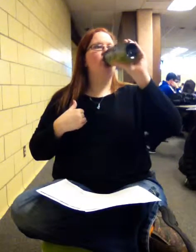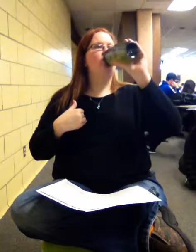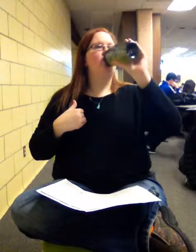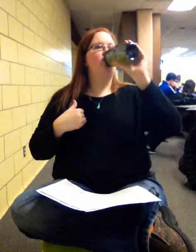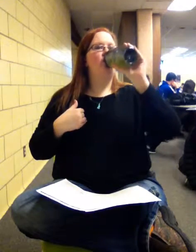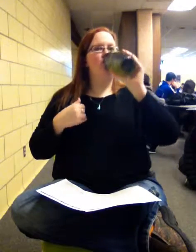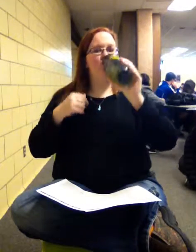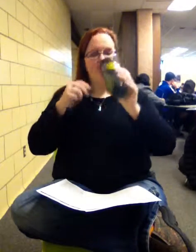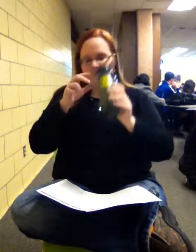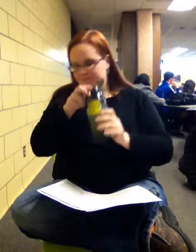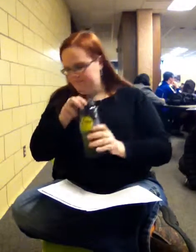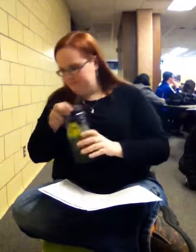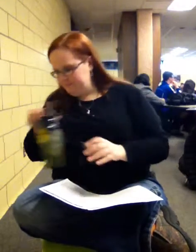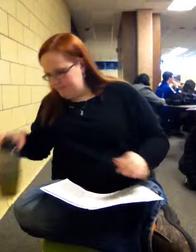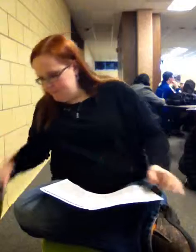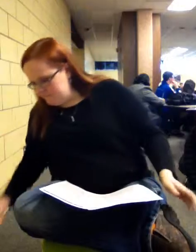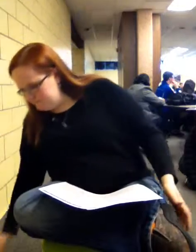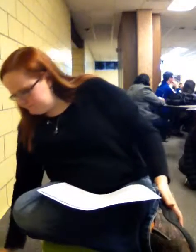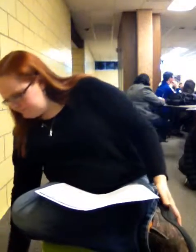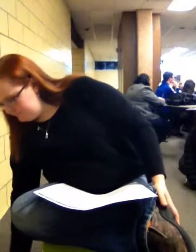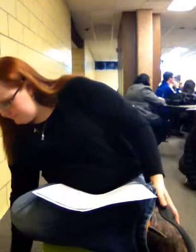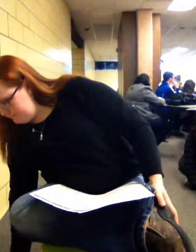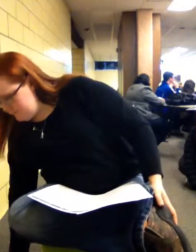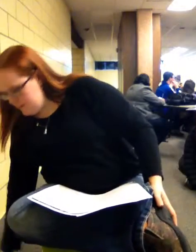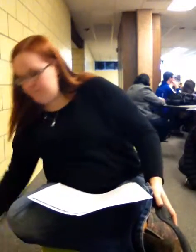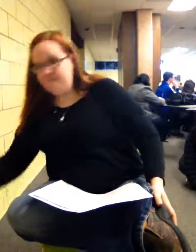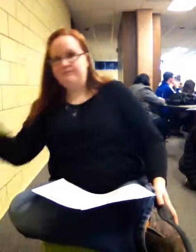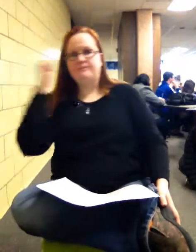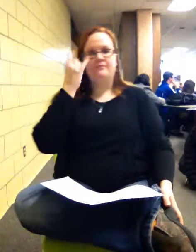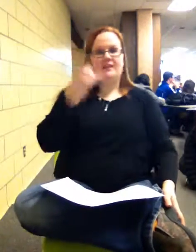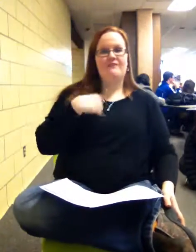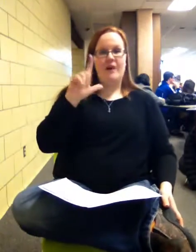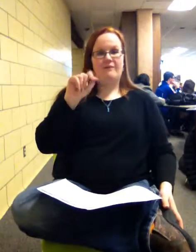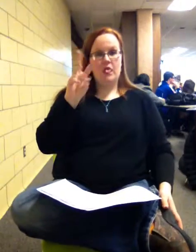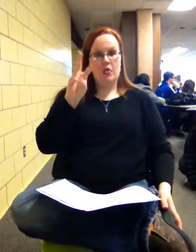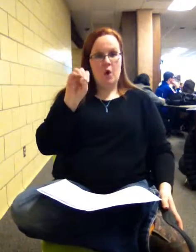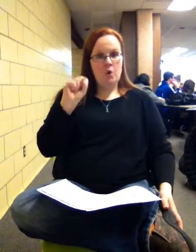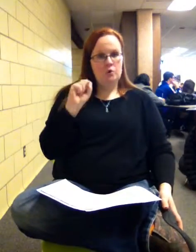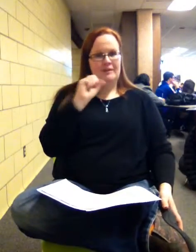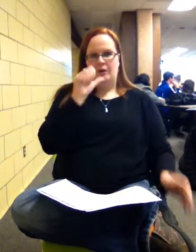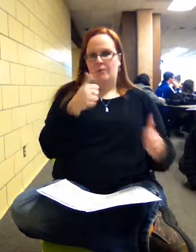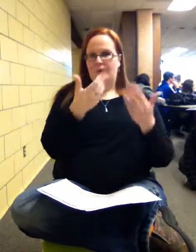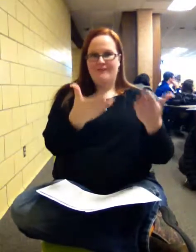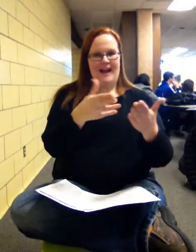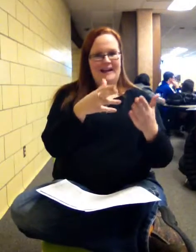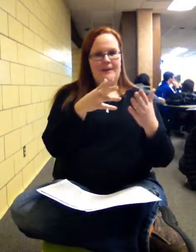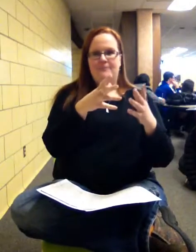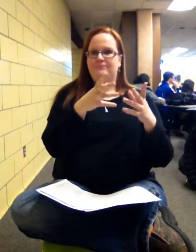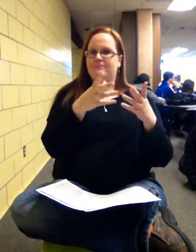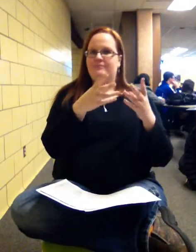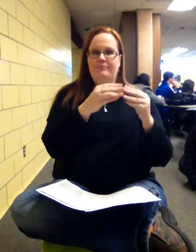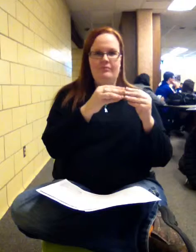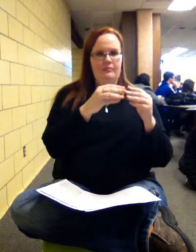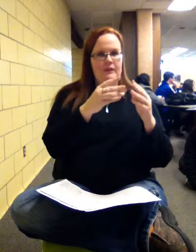If you're assigned Lowe's, Lowe's doesn't give you the cost of their plant, property, and equipment. They only give you net. So if you